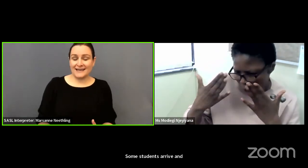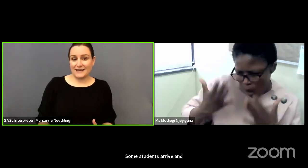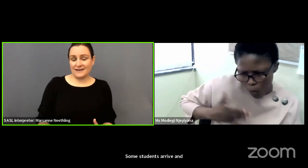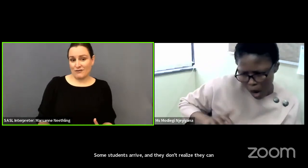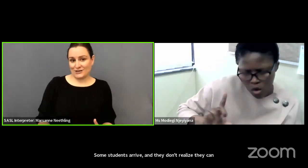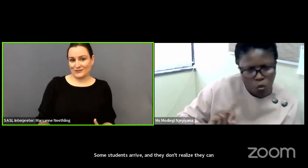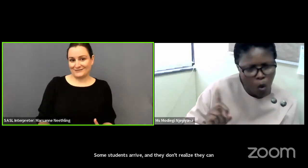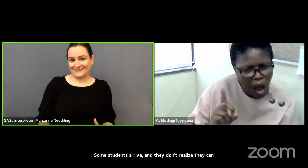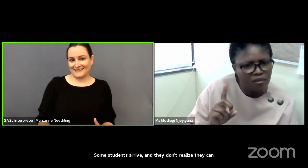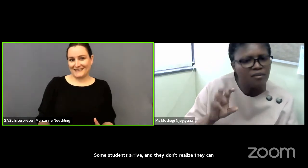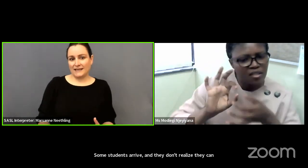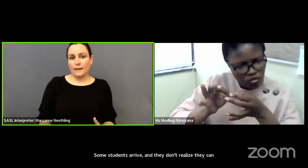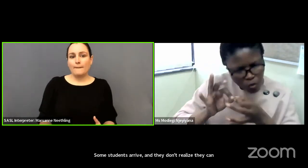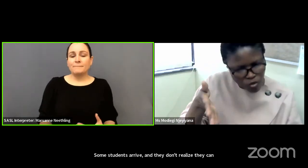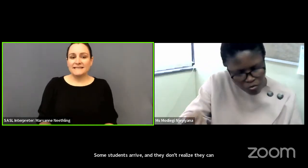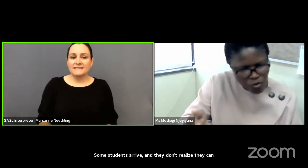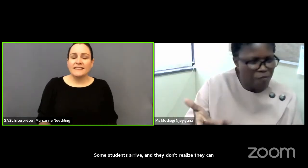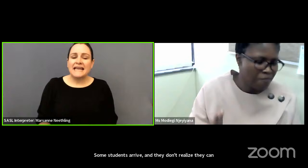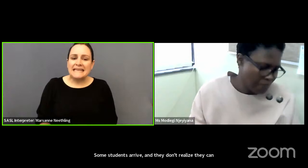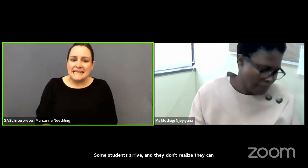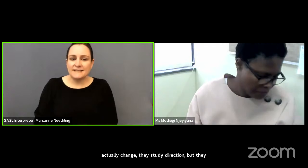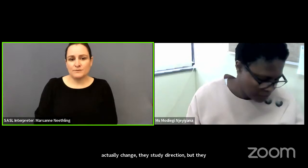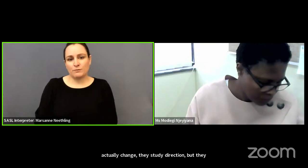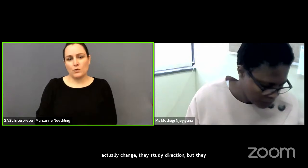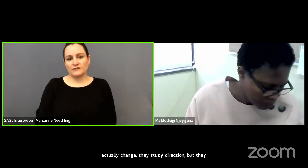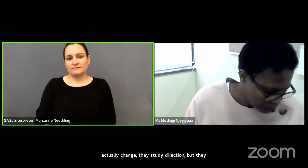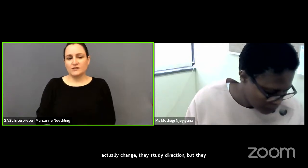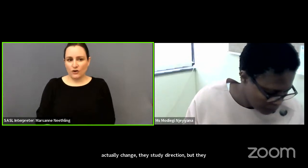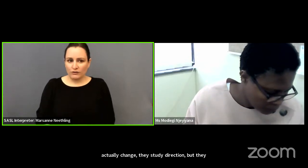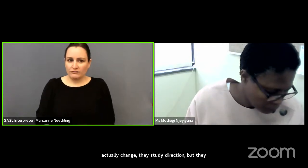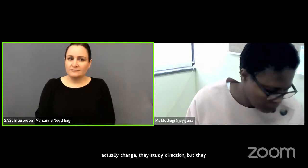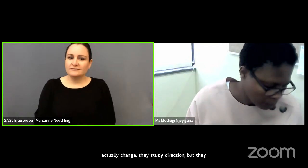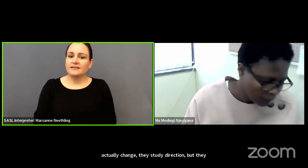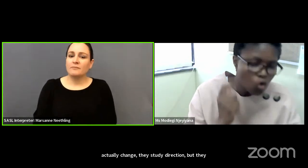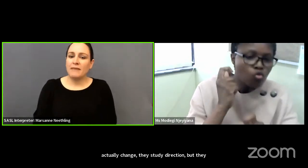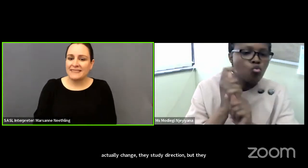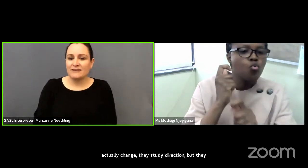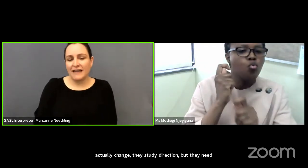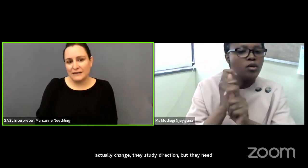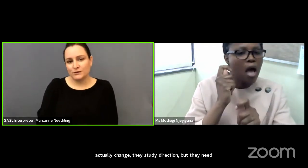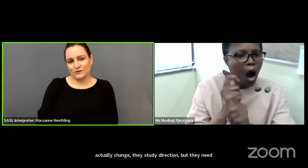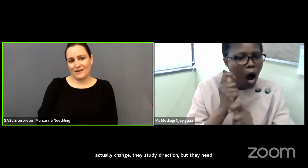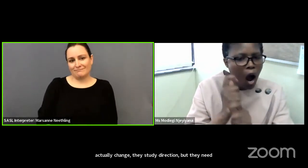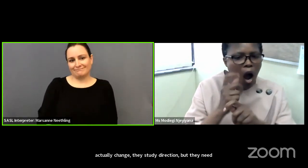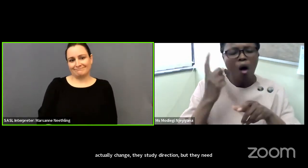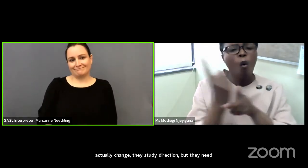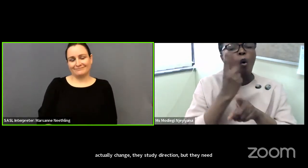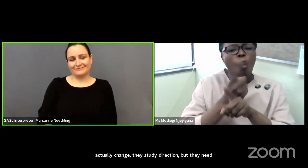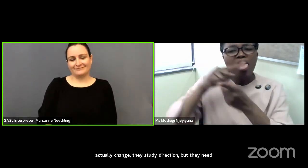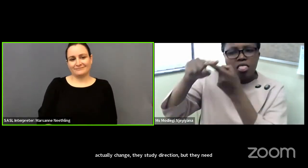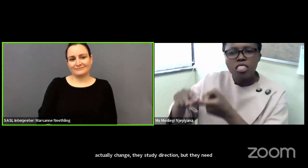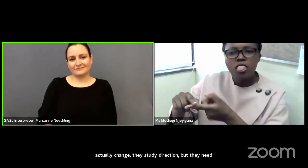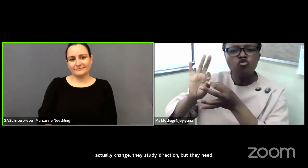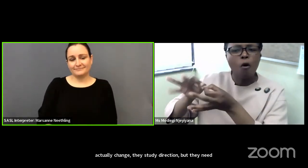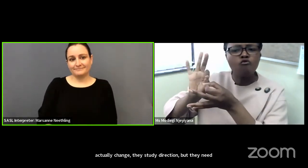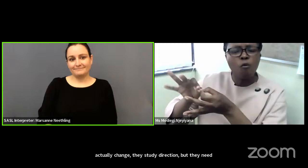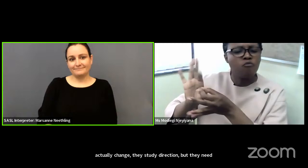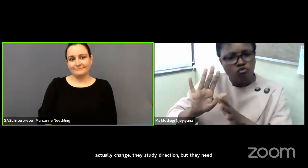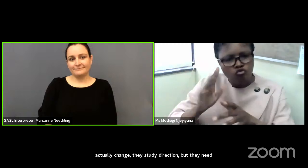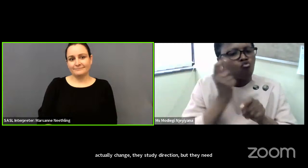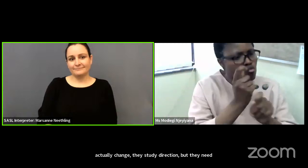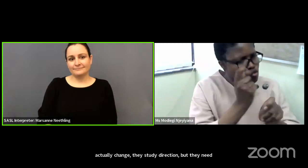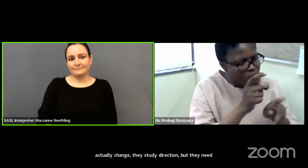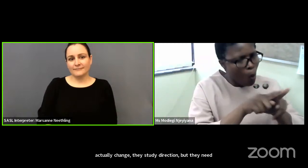their study direction. But they need some support, so make that available to them.